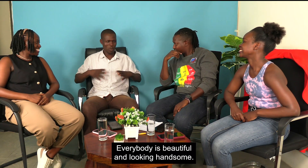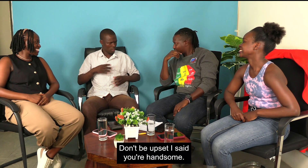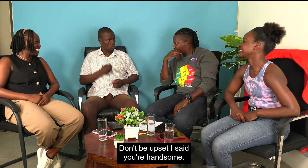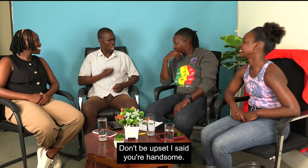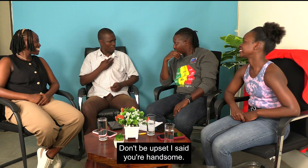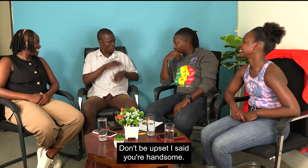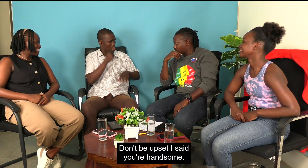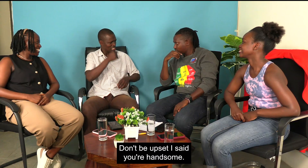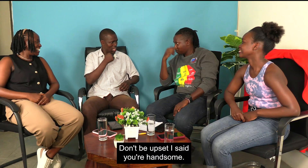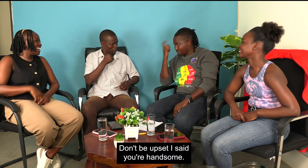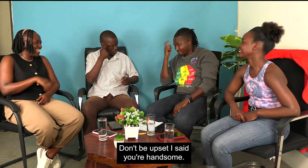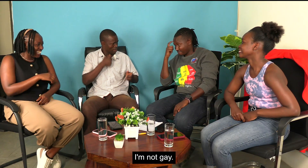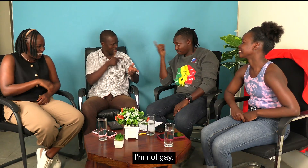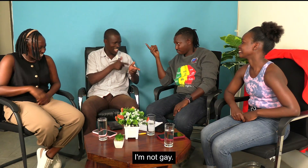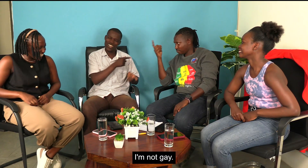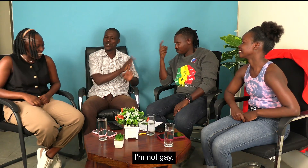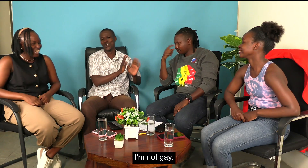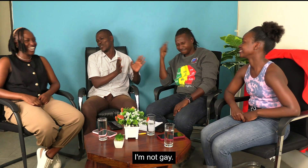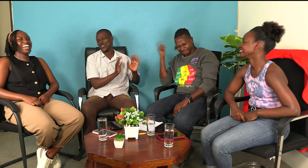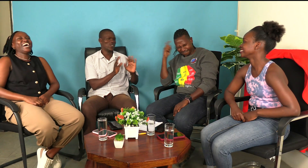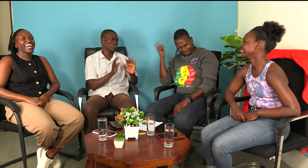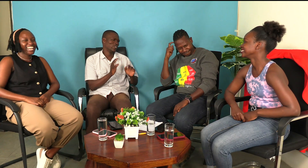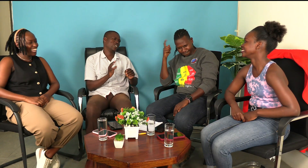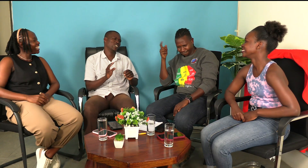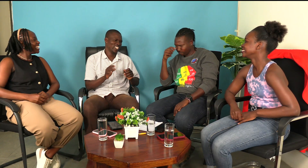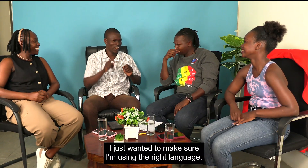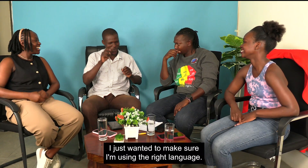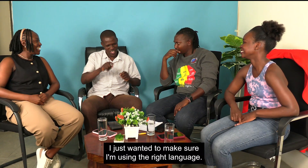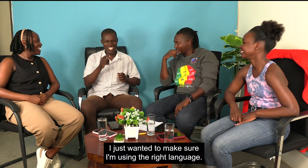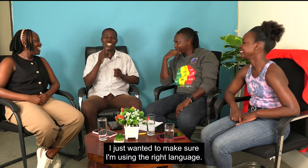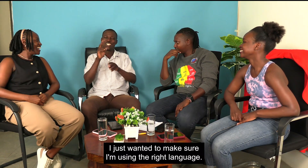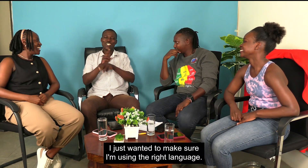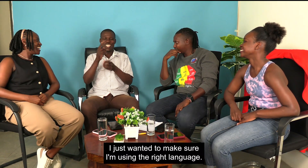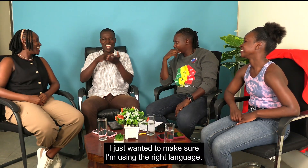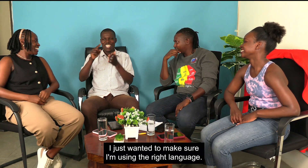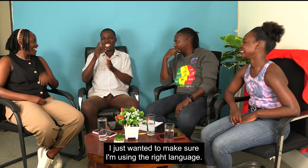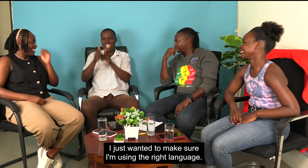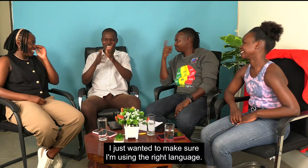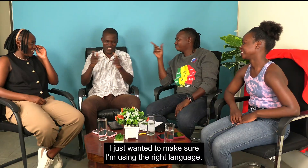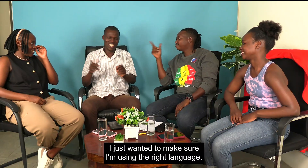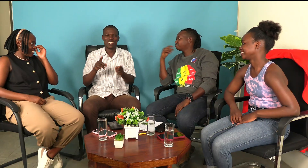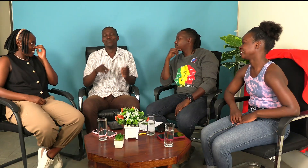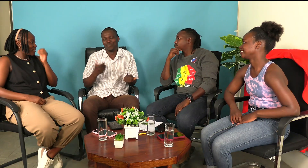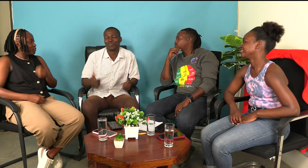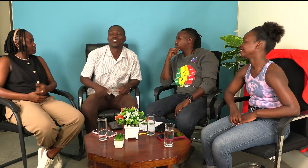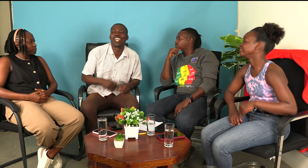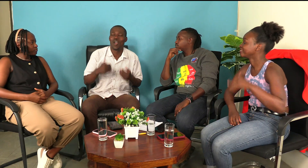and thank you for including me. Hey, Yes, I know she's beautiful and you're also handsome.